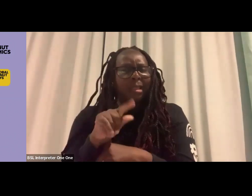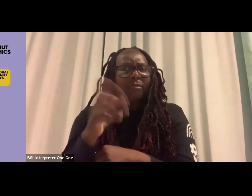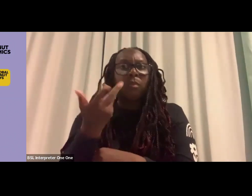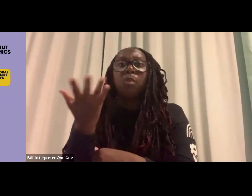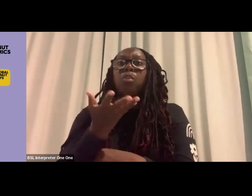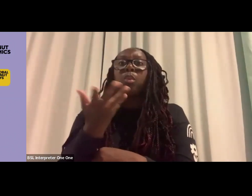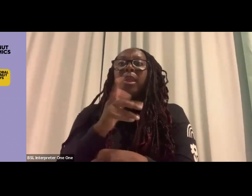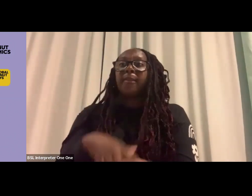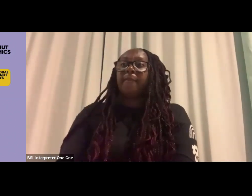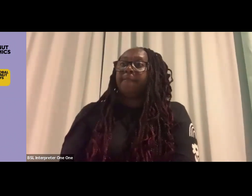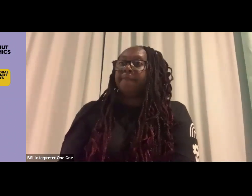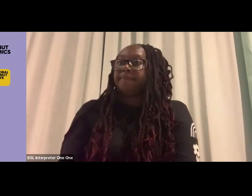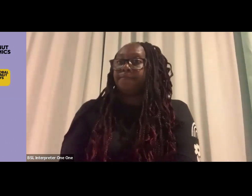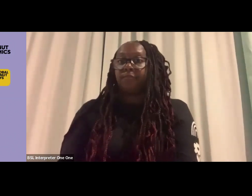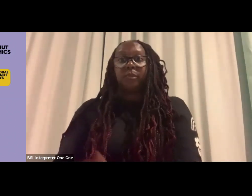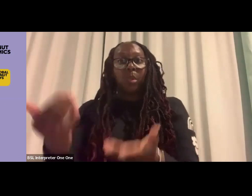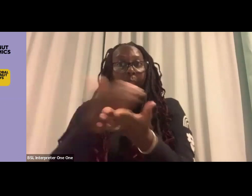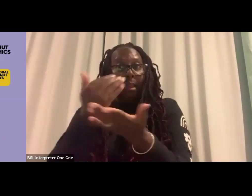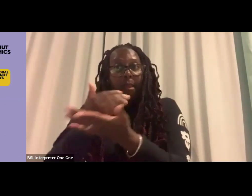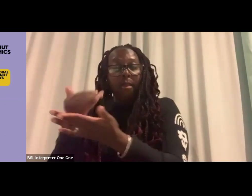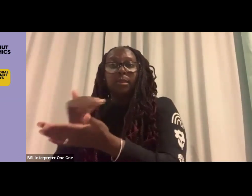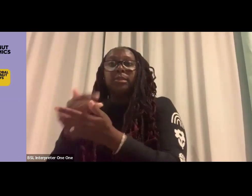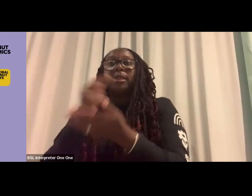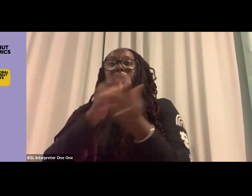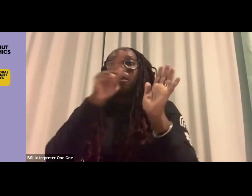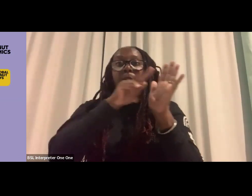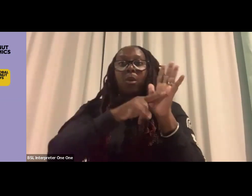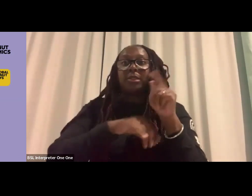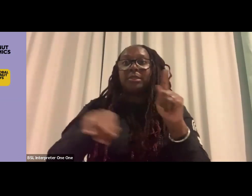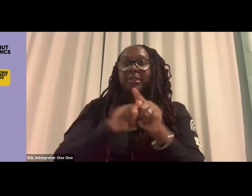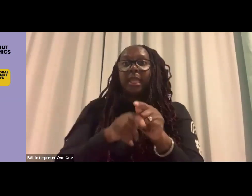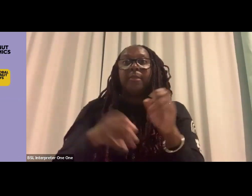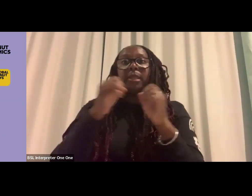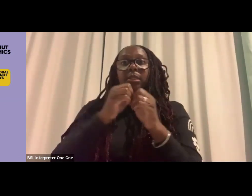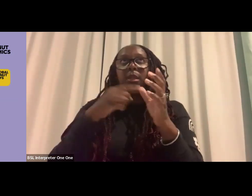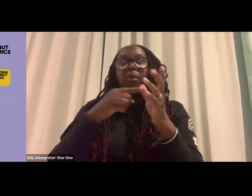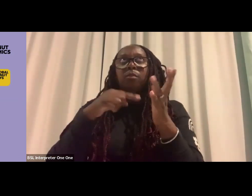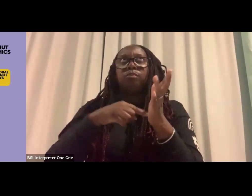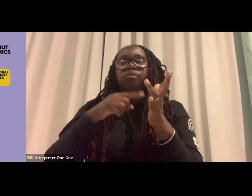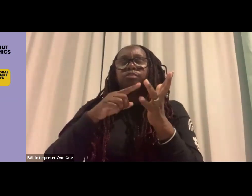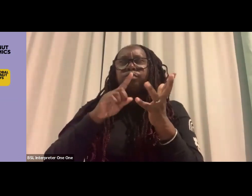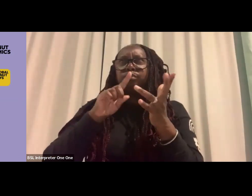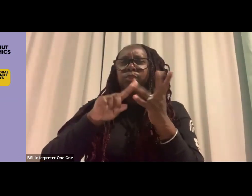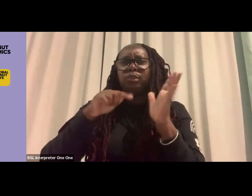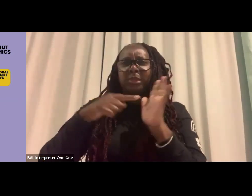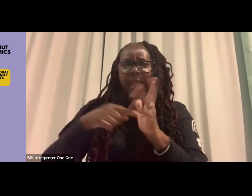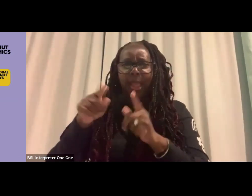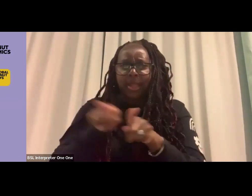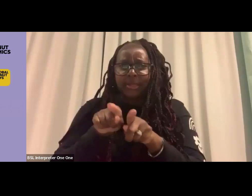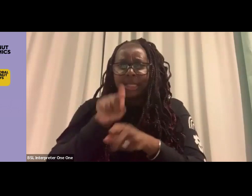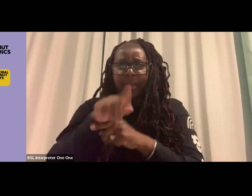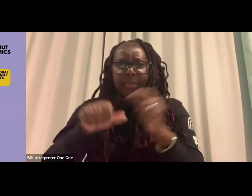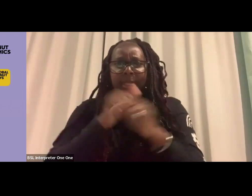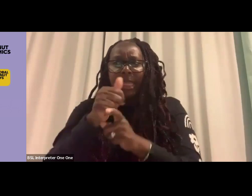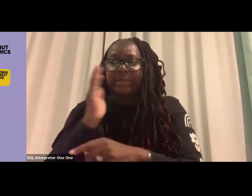and nurturing collective values through public policy making is Bhutan. And I'm really excited to also introduce the